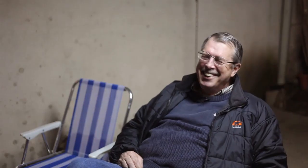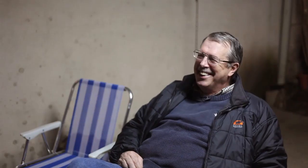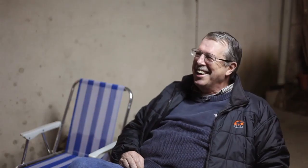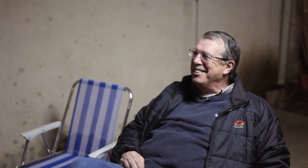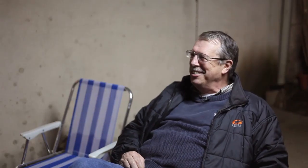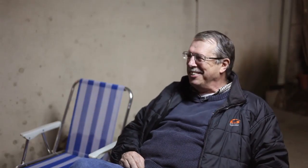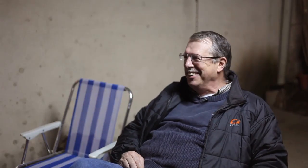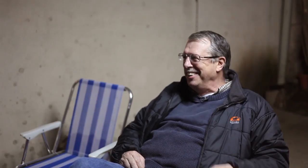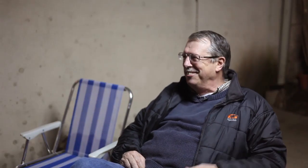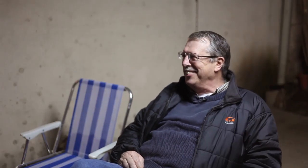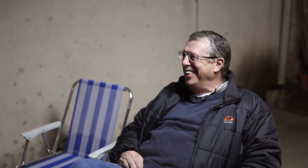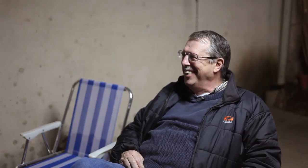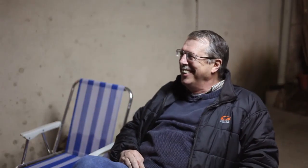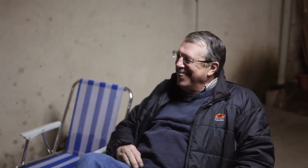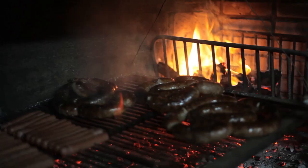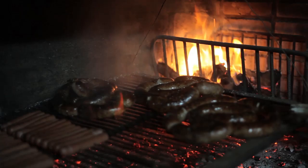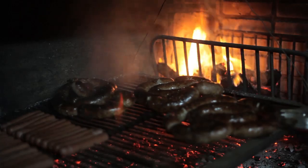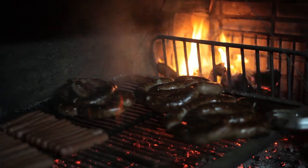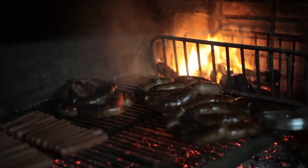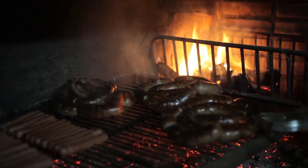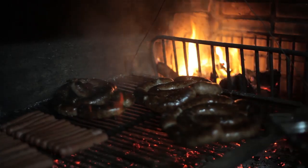That was really funny.